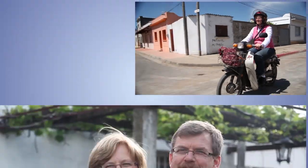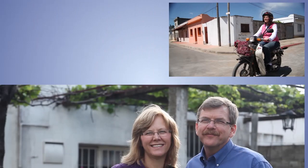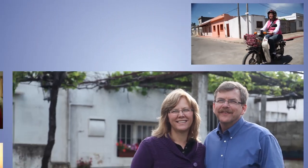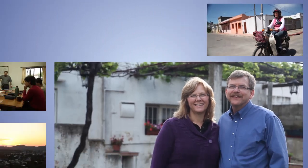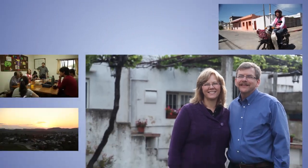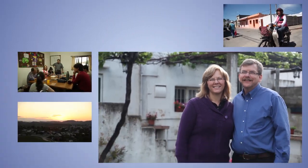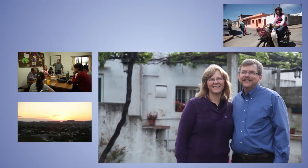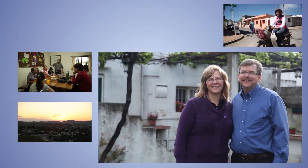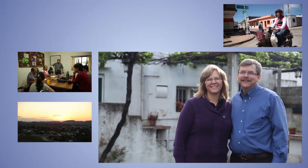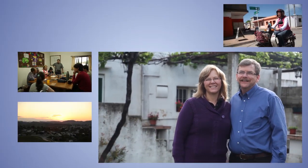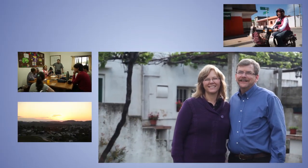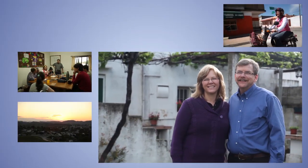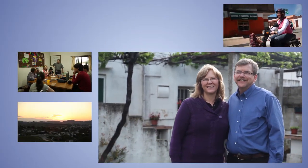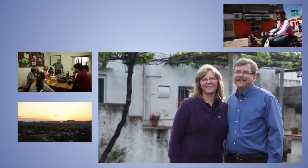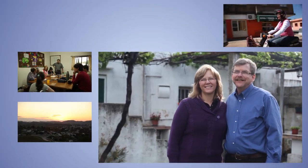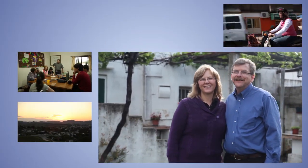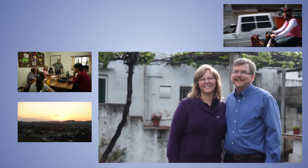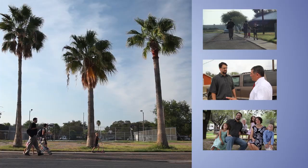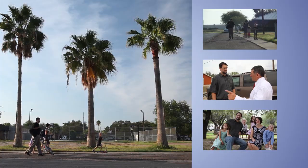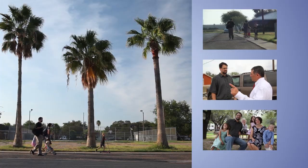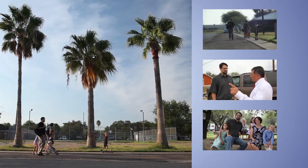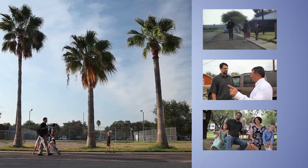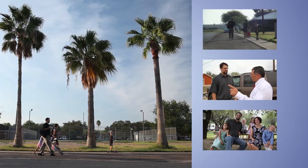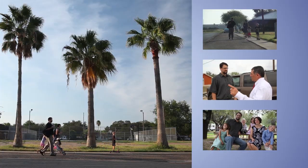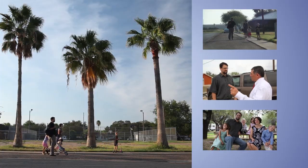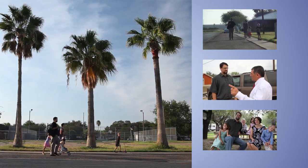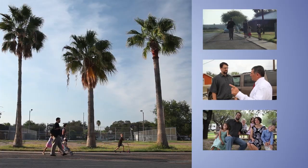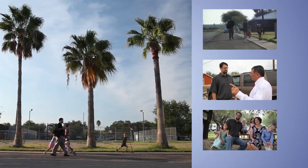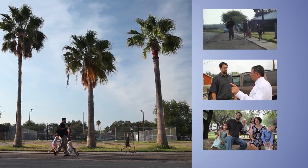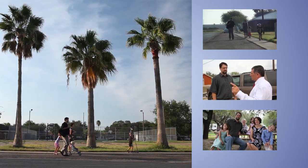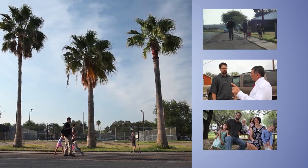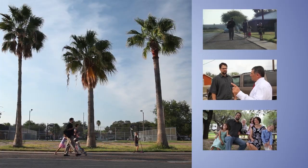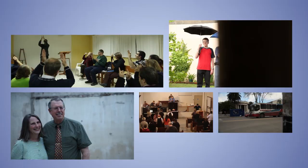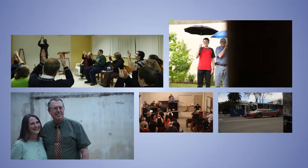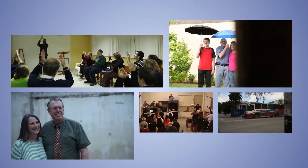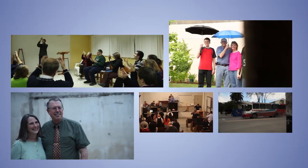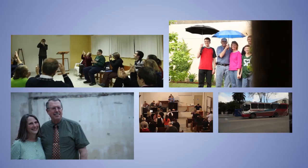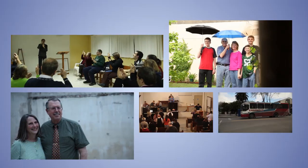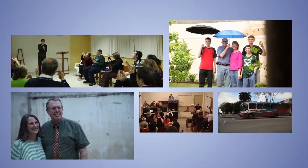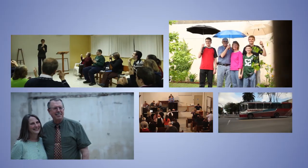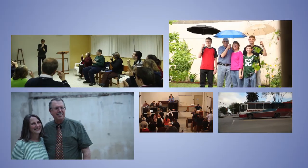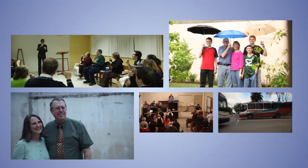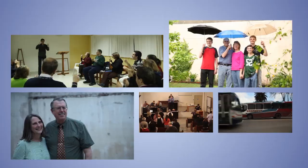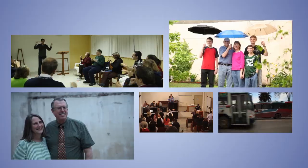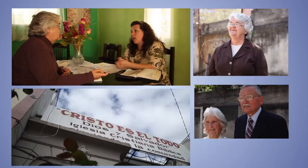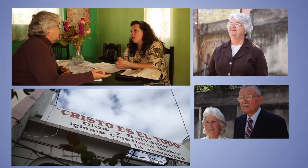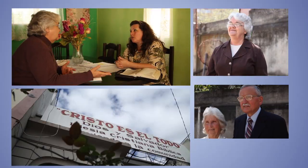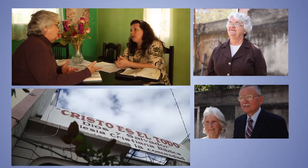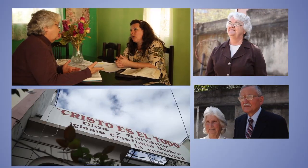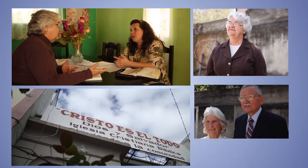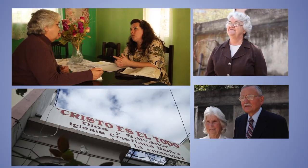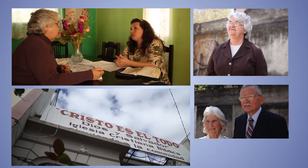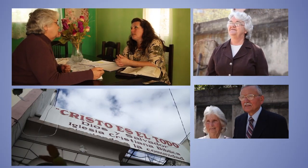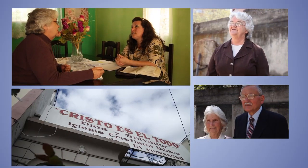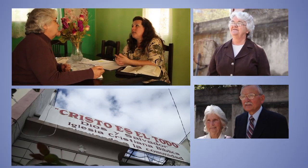We all have our specific tasks, callings, and locations. But out of these individual threads, something great